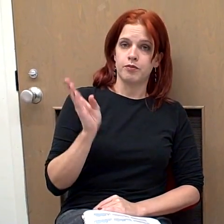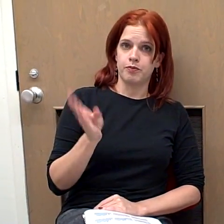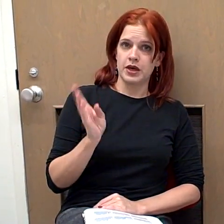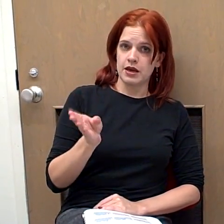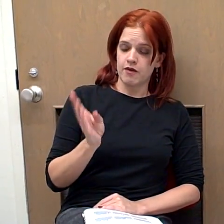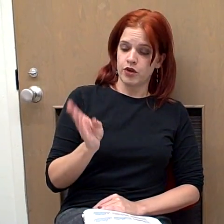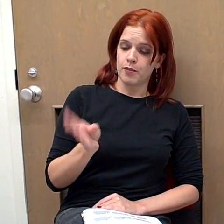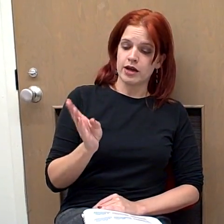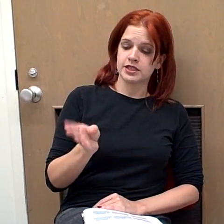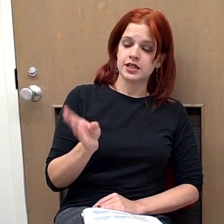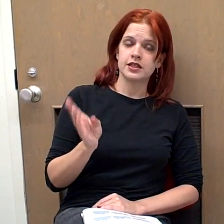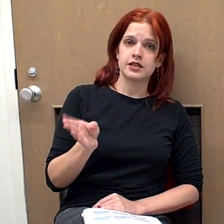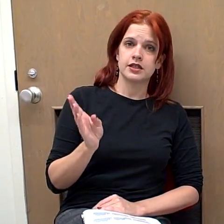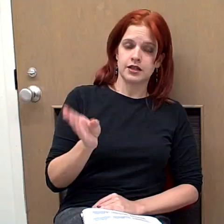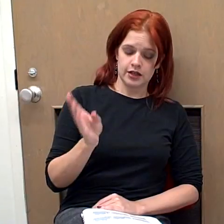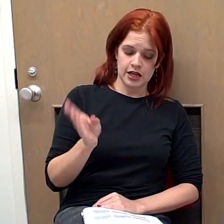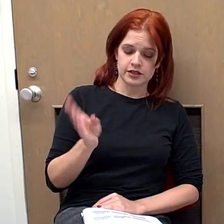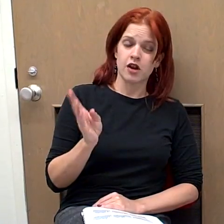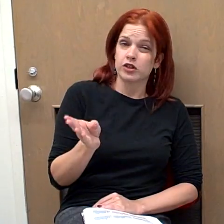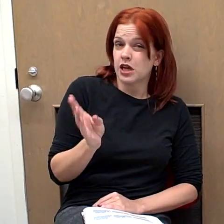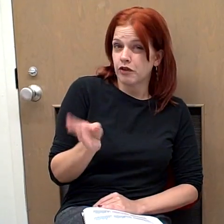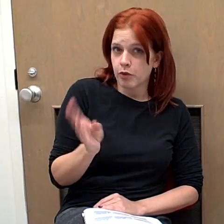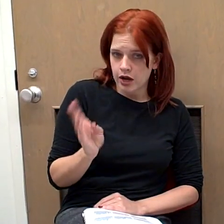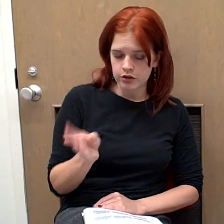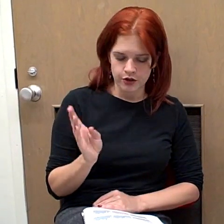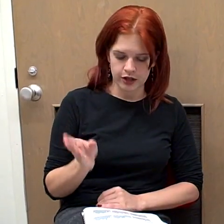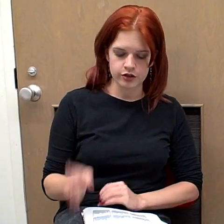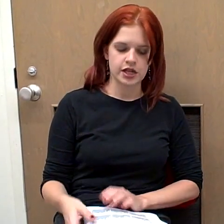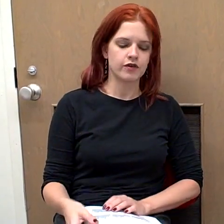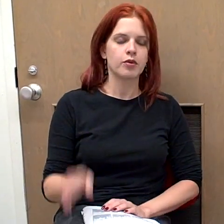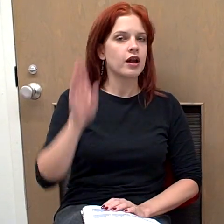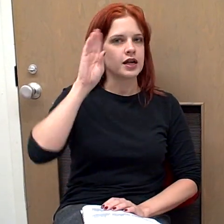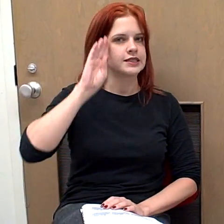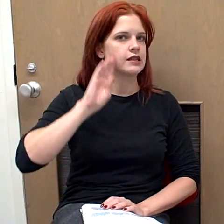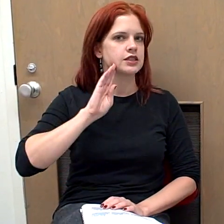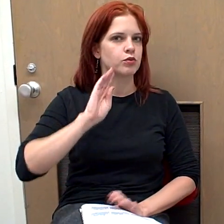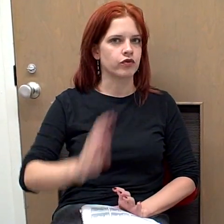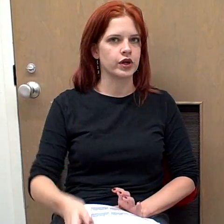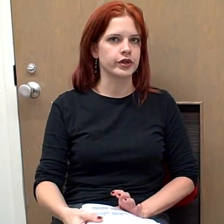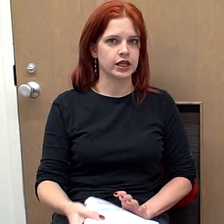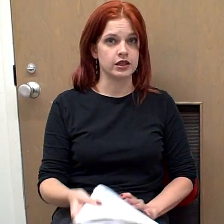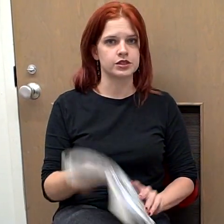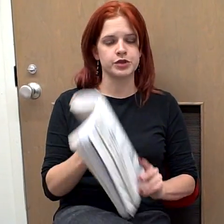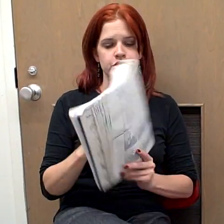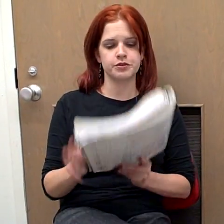B, if you bounce it, is another sign for brown. You can use that for brown. I see this more frequently in this region.